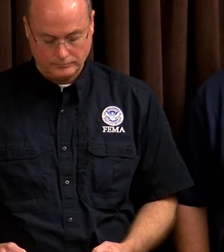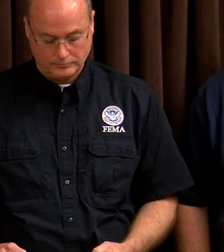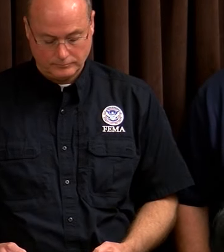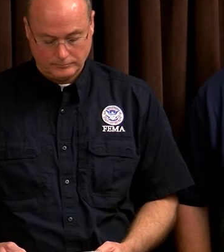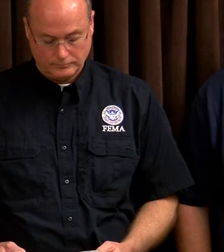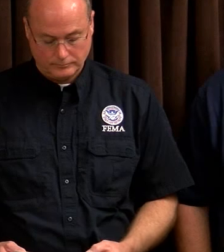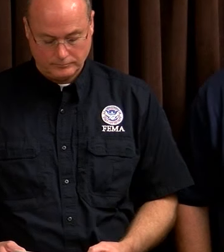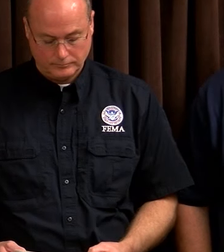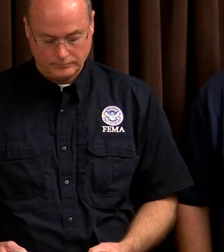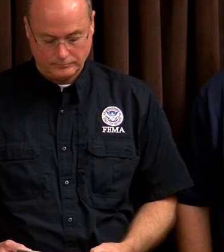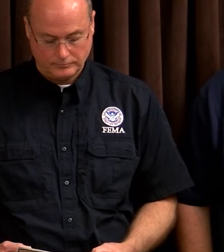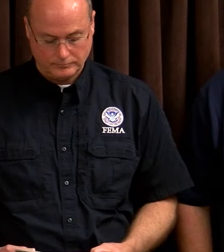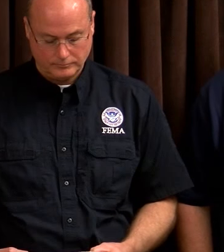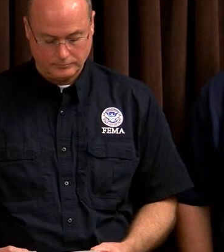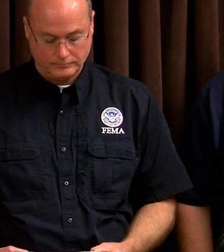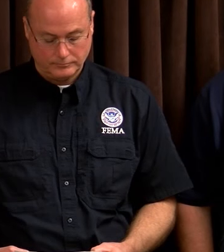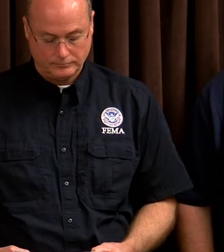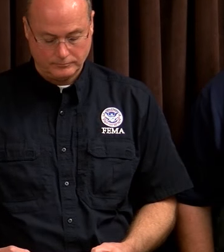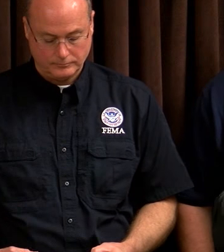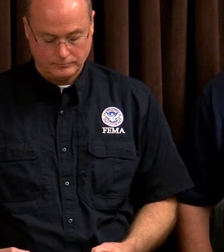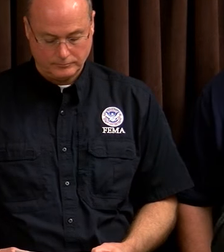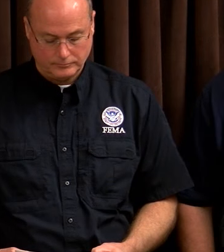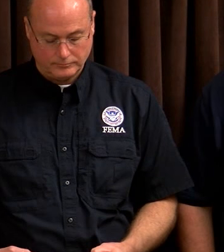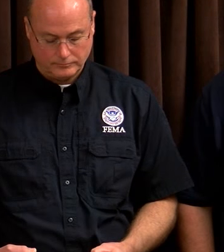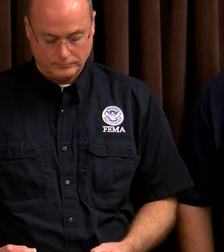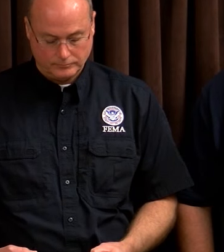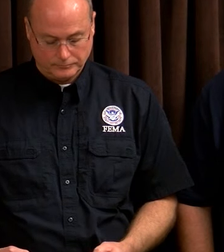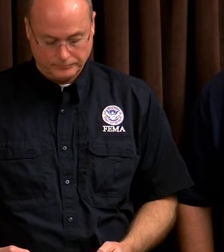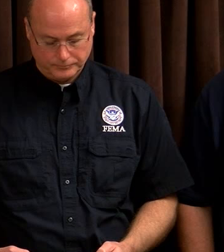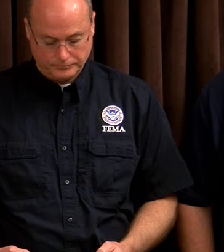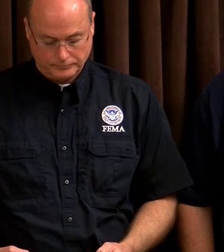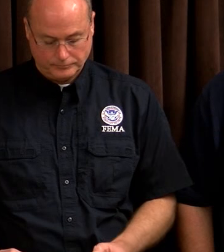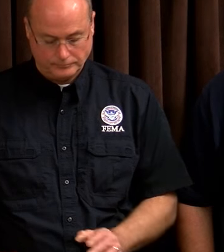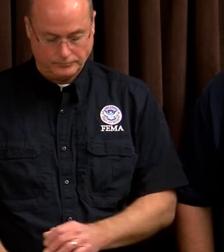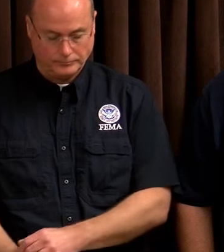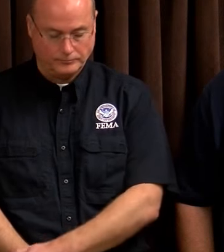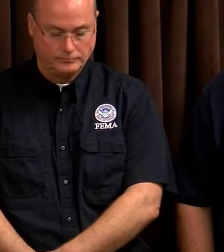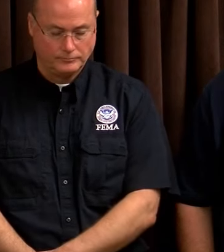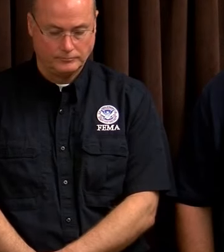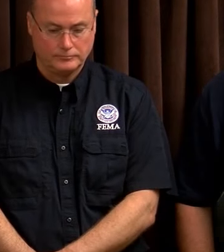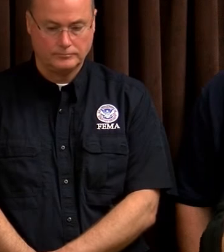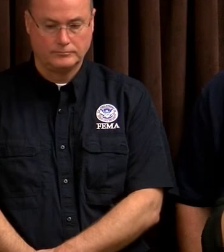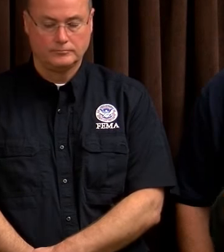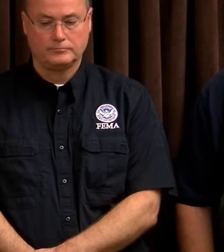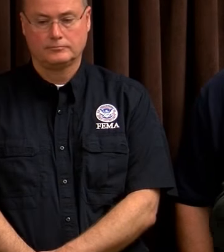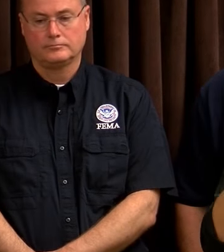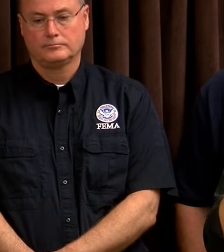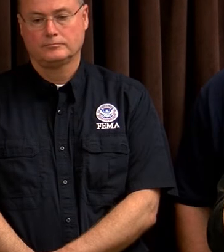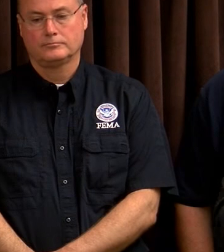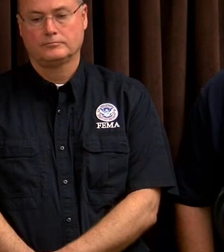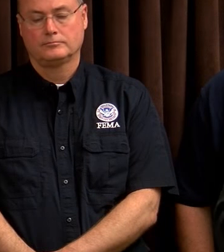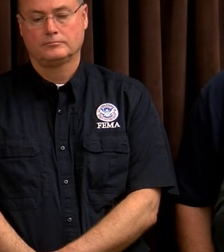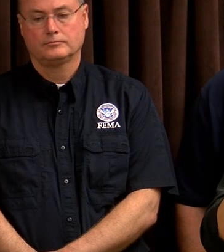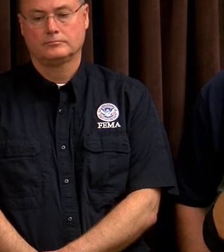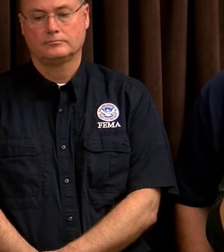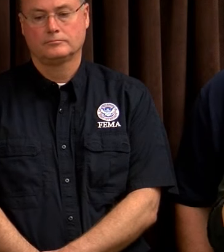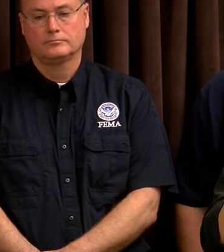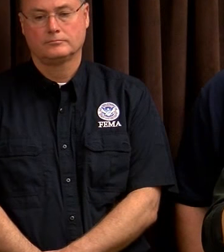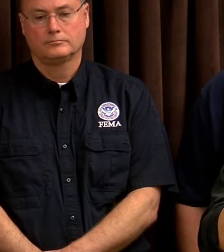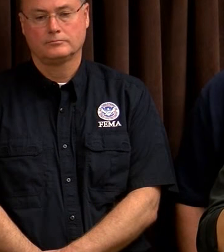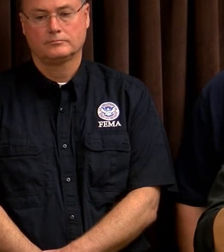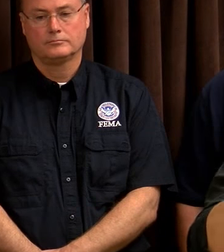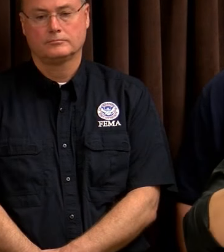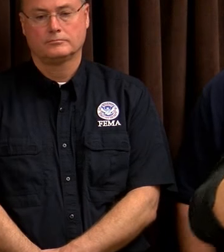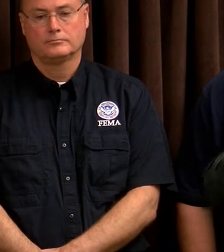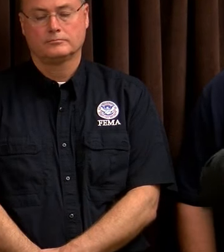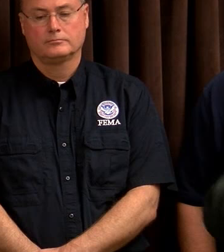better. Early on, the governor proclaimed a state of emergency and allocated directed